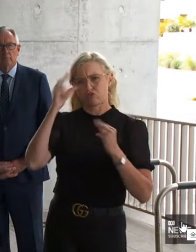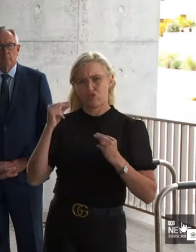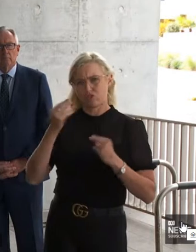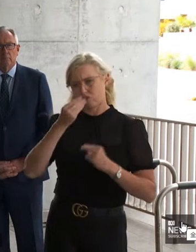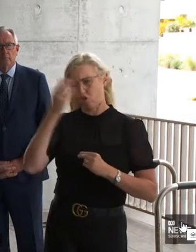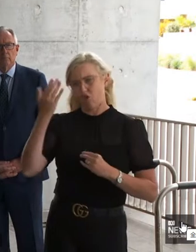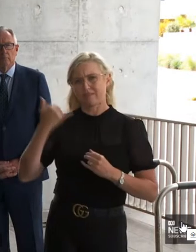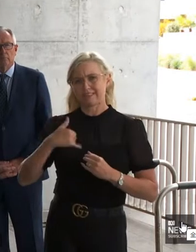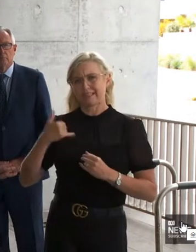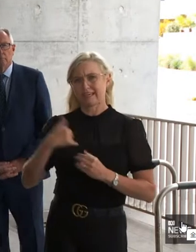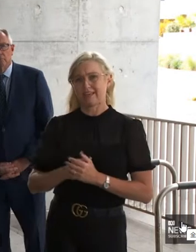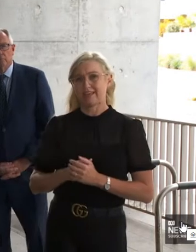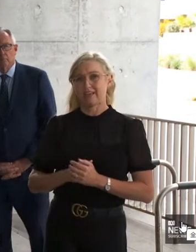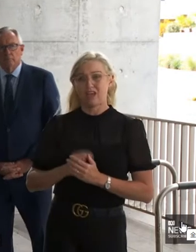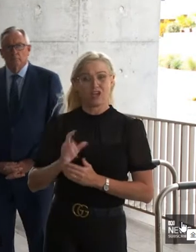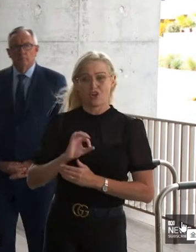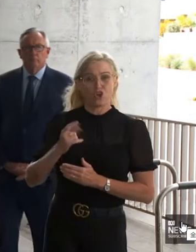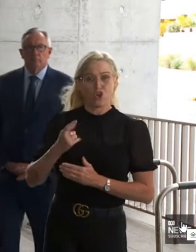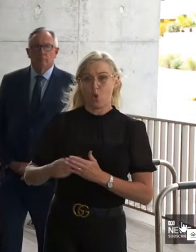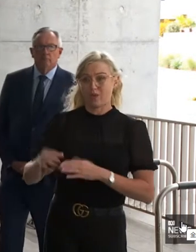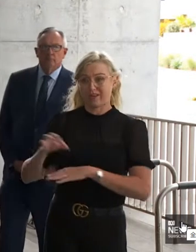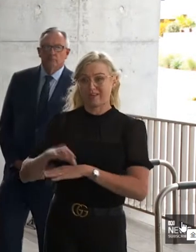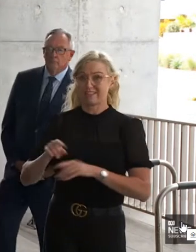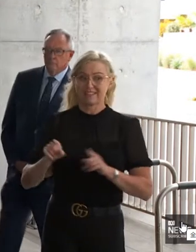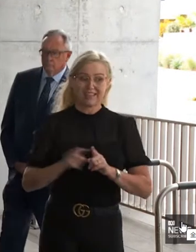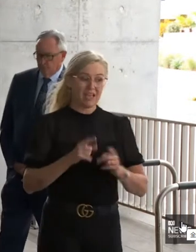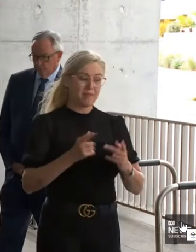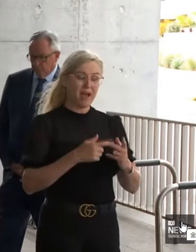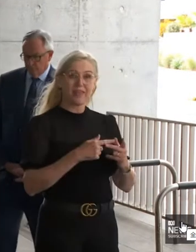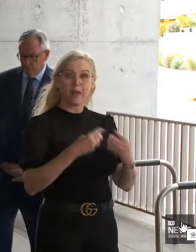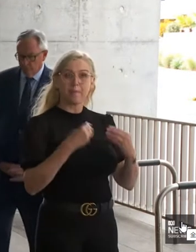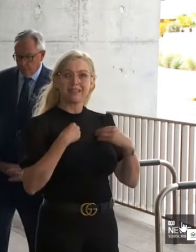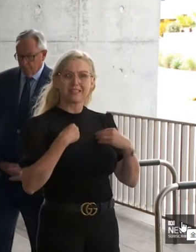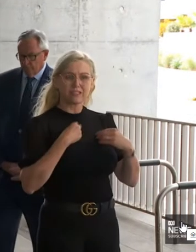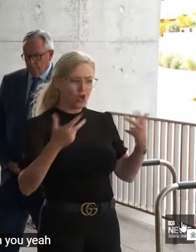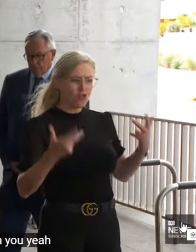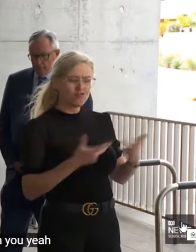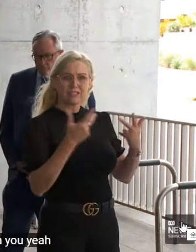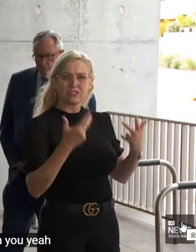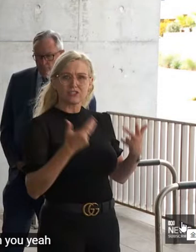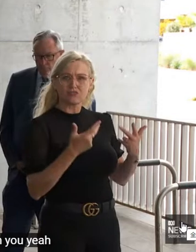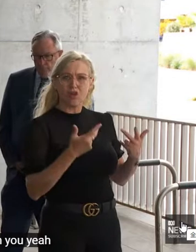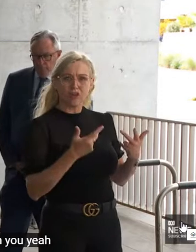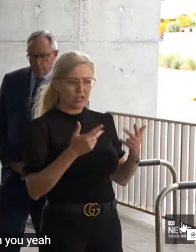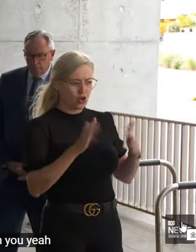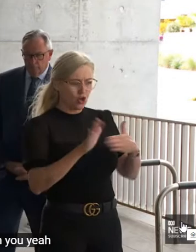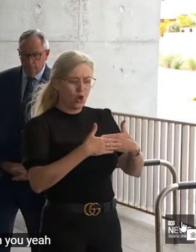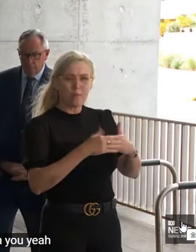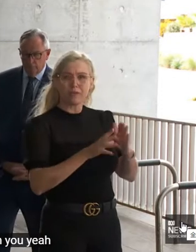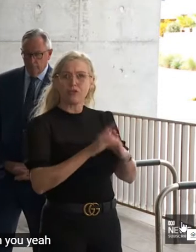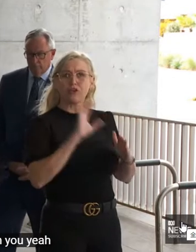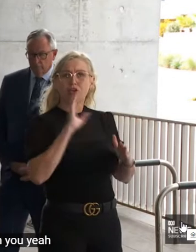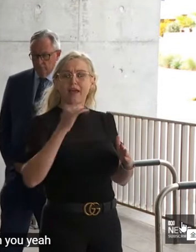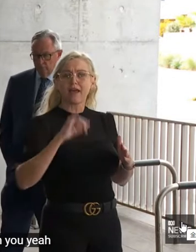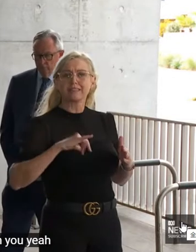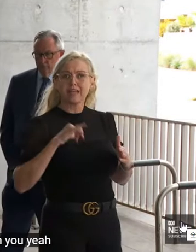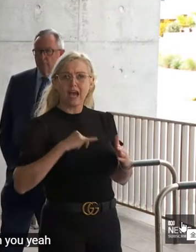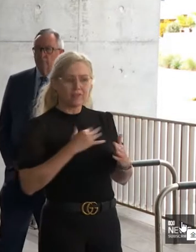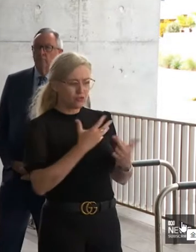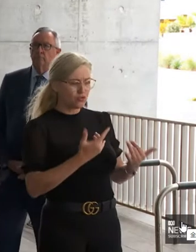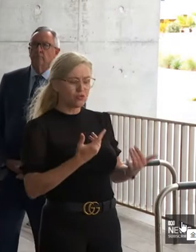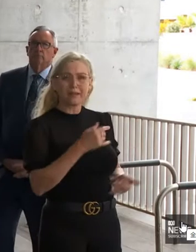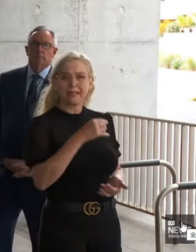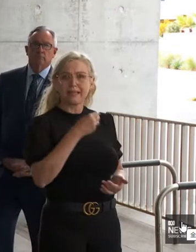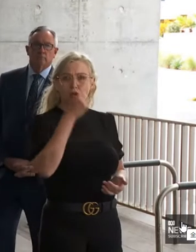issue. This is happening in businesses across the city. Right. We're talking to restaurants that have had to close down, and they're told this is what living with COVID looks like. Yeah. A, are you going to give them